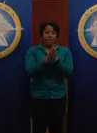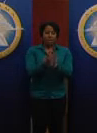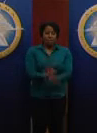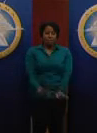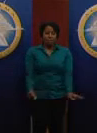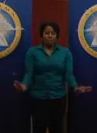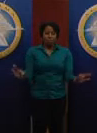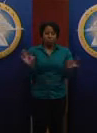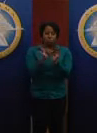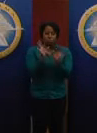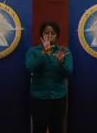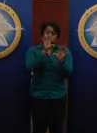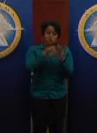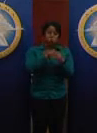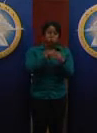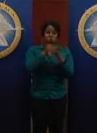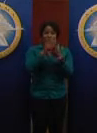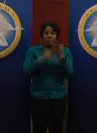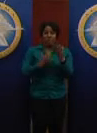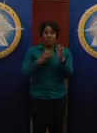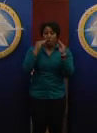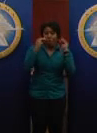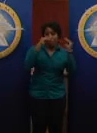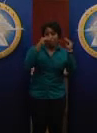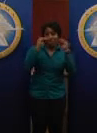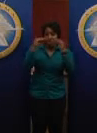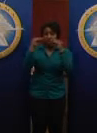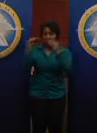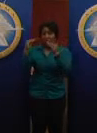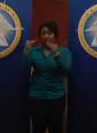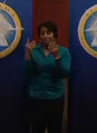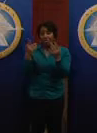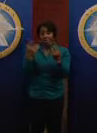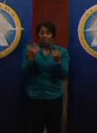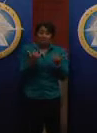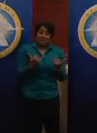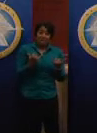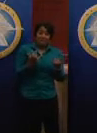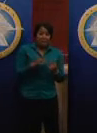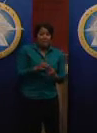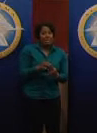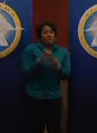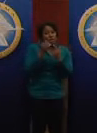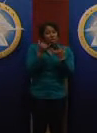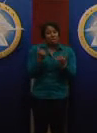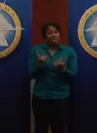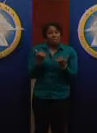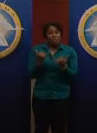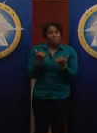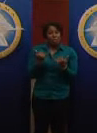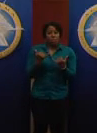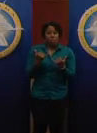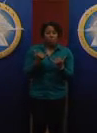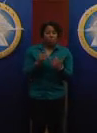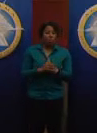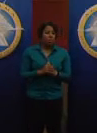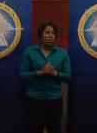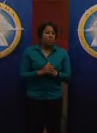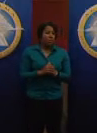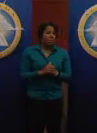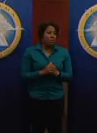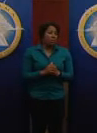linked part of instruction in this modern age, really, but especially in the last few weeks.